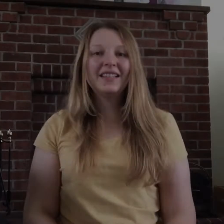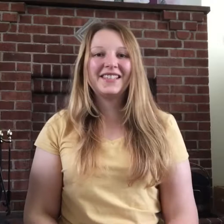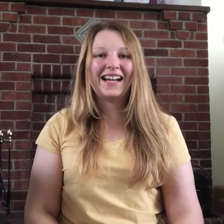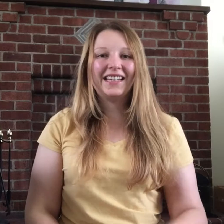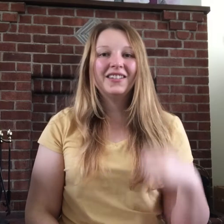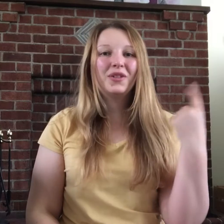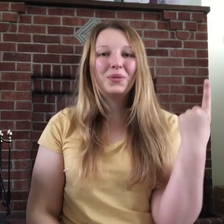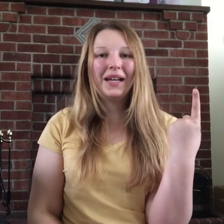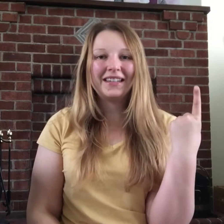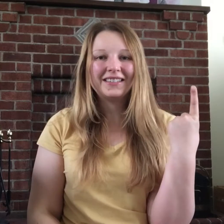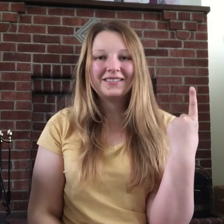Sign 1.